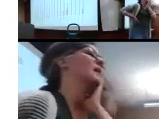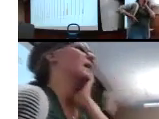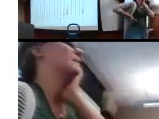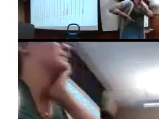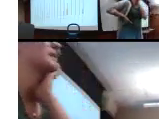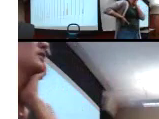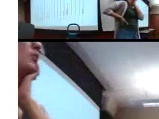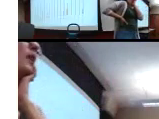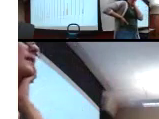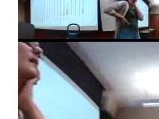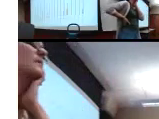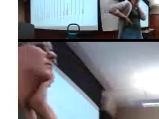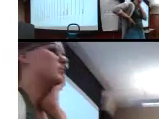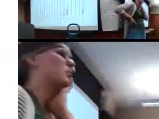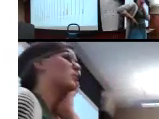happens.